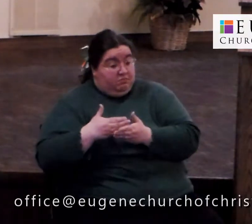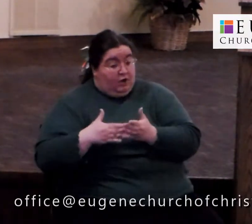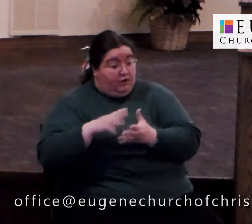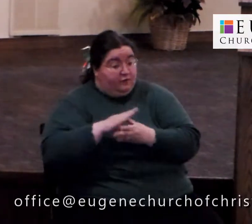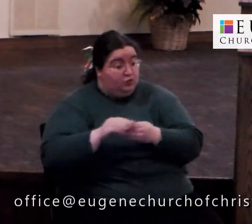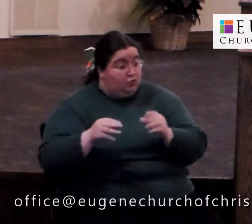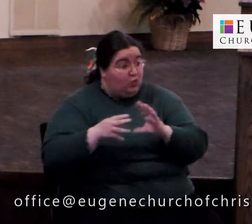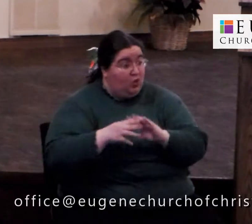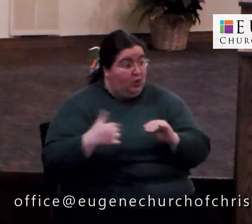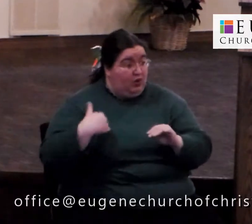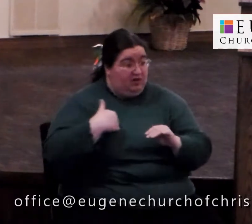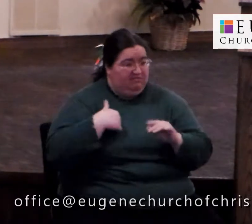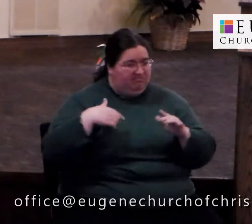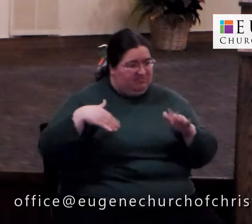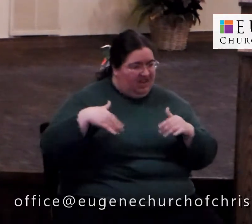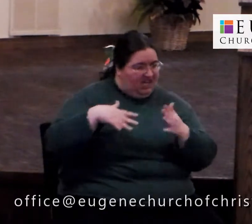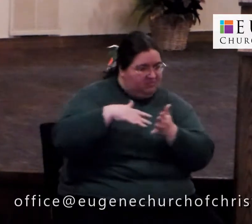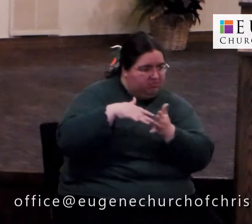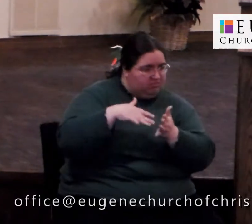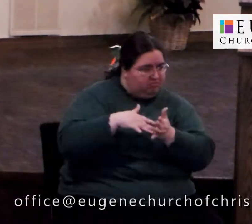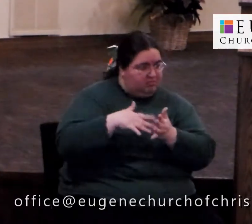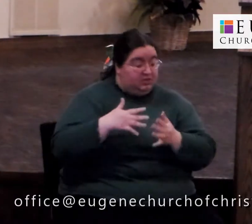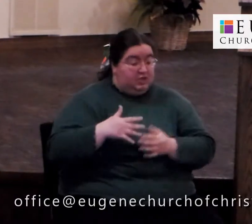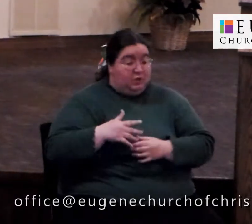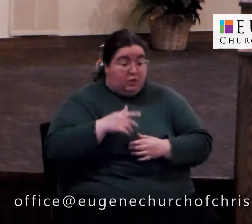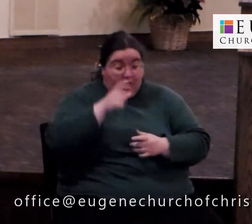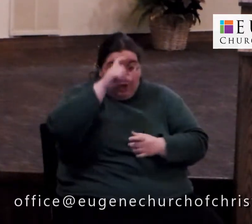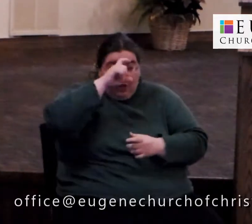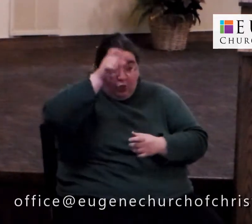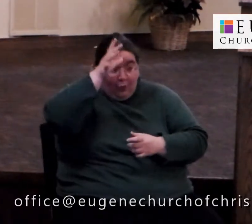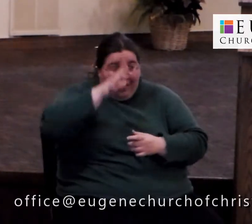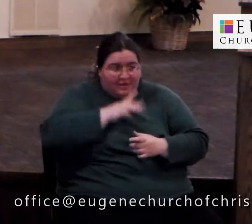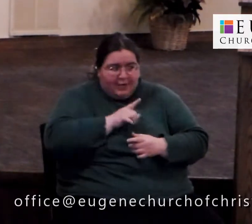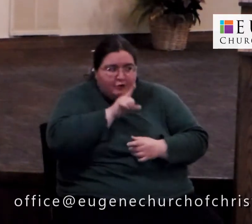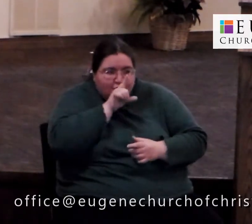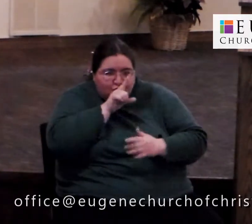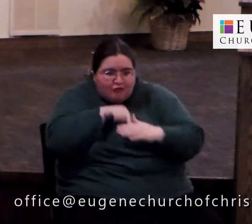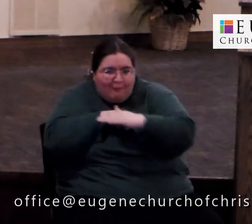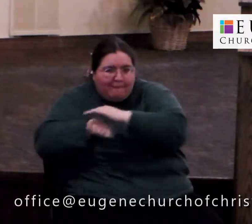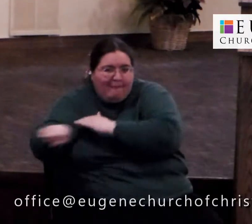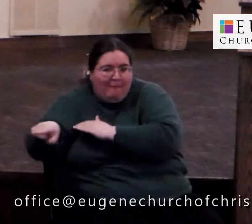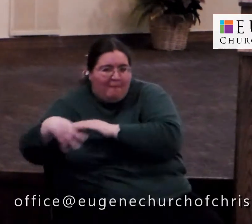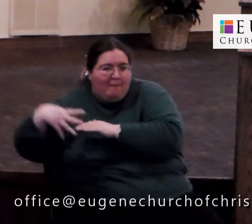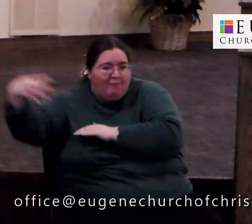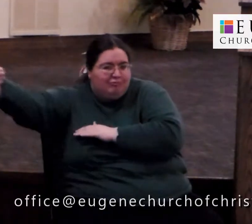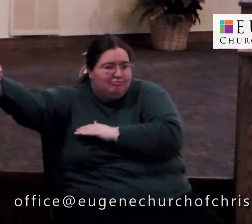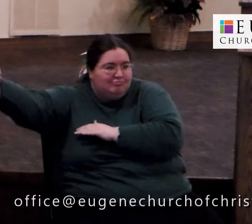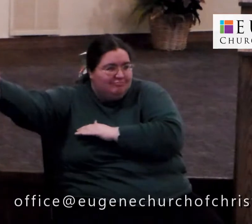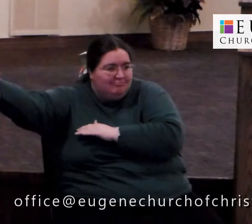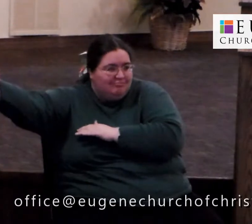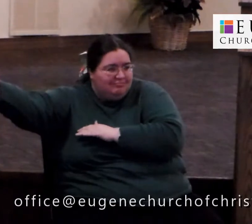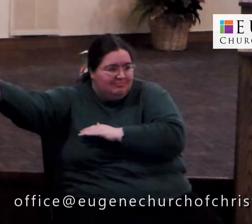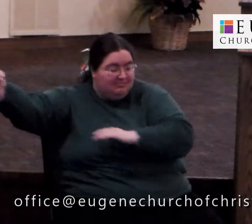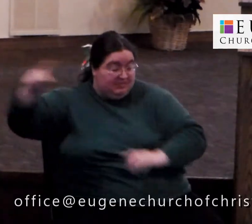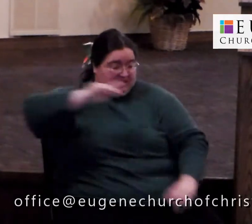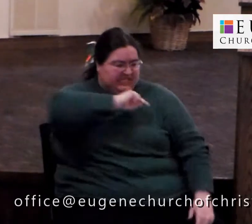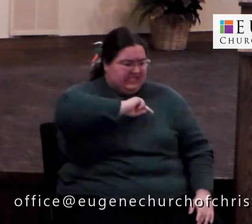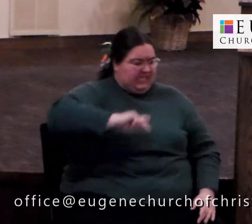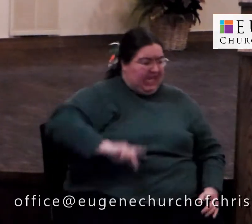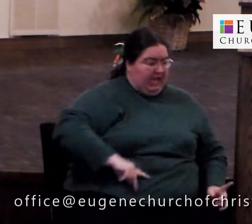that. The hard part of this story that we didn't go all the way into at the end of this chapter is when Herod finds out what goes on, the wise men go